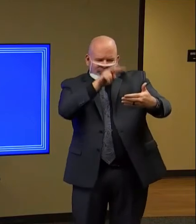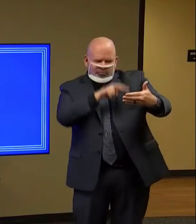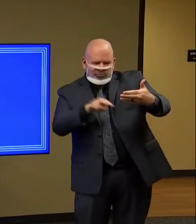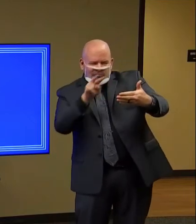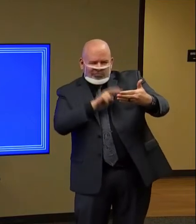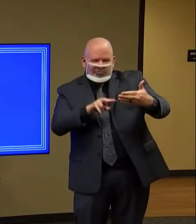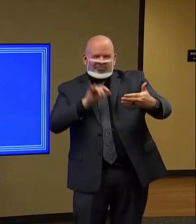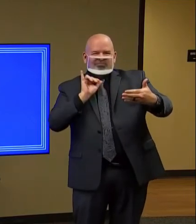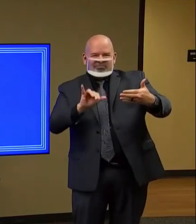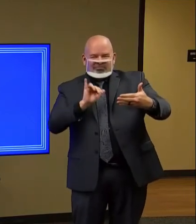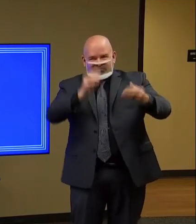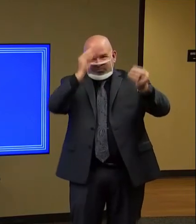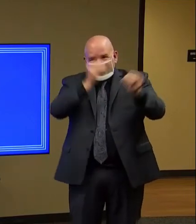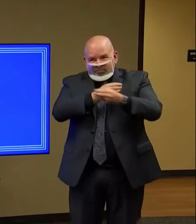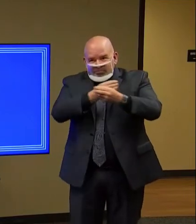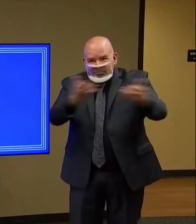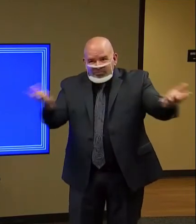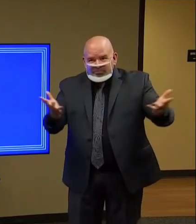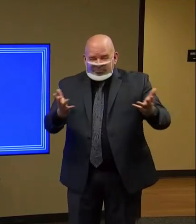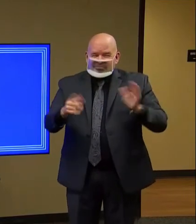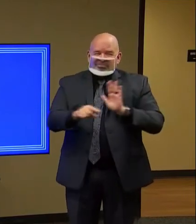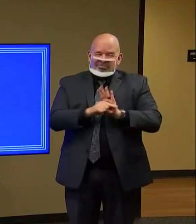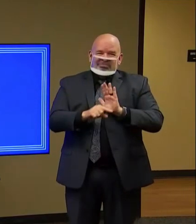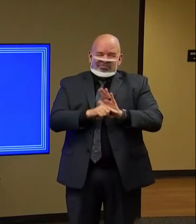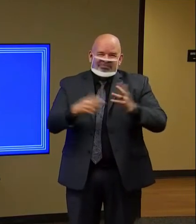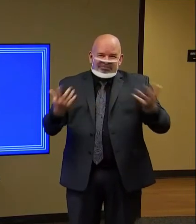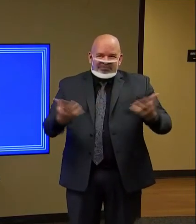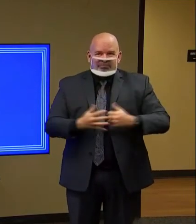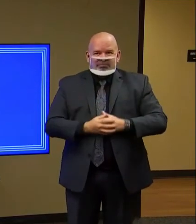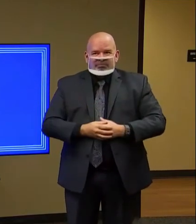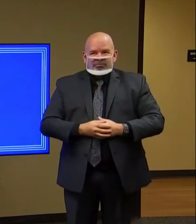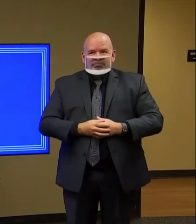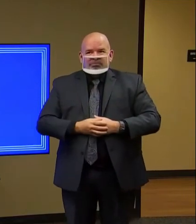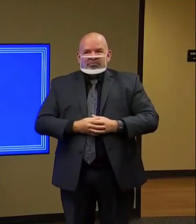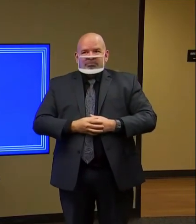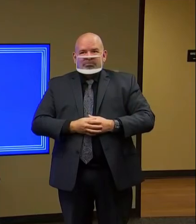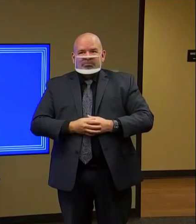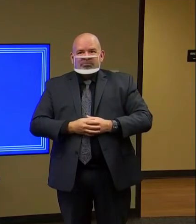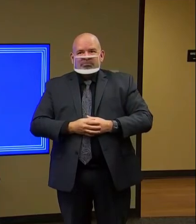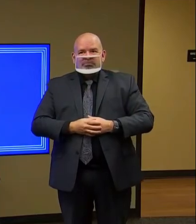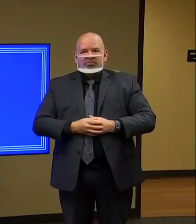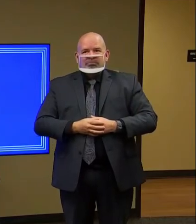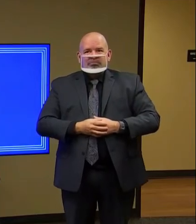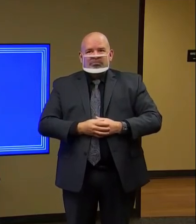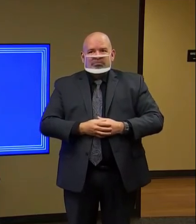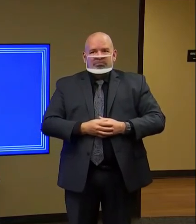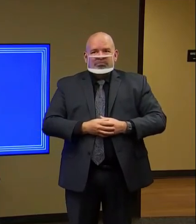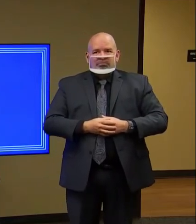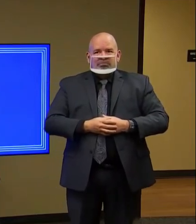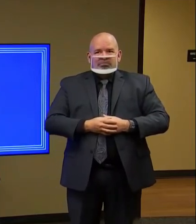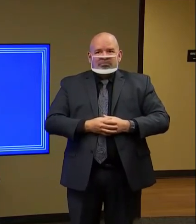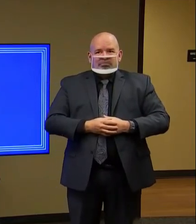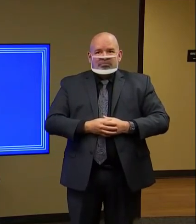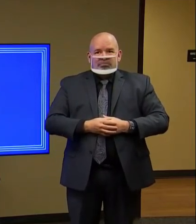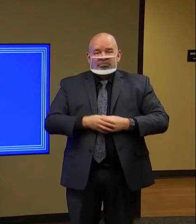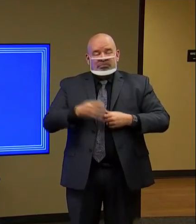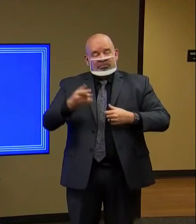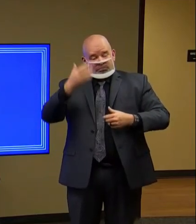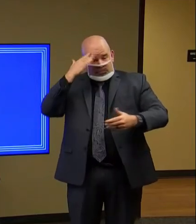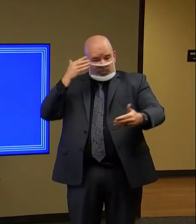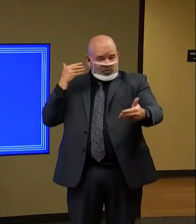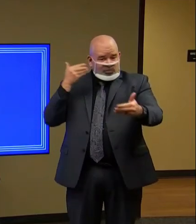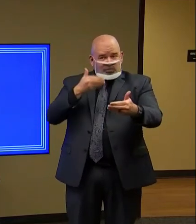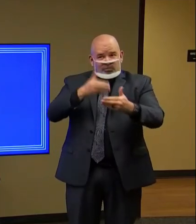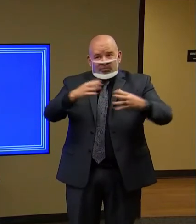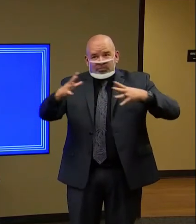let me start off, for those of you who tune out quickly, with news you can use to stay safe this holidays. I am very,